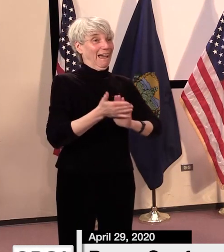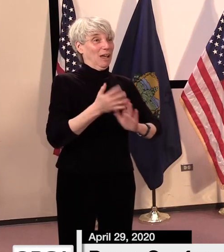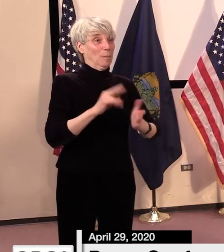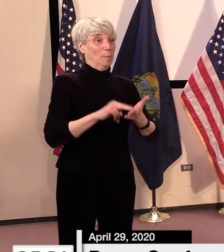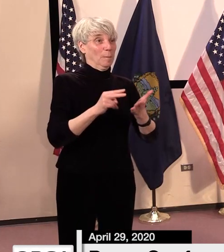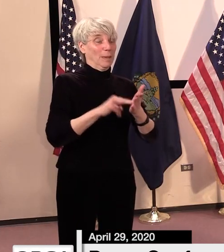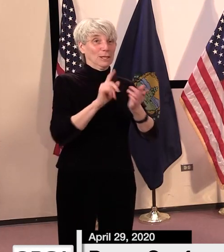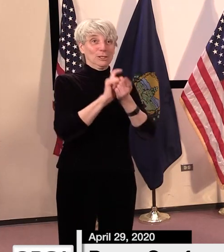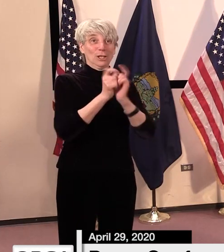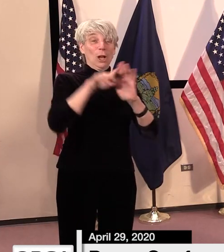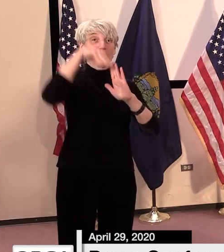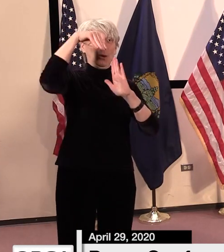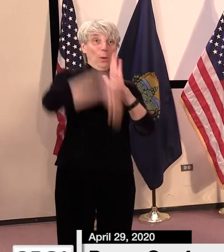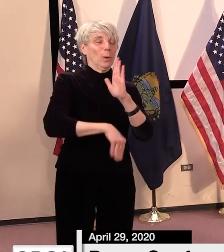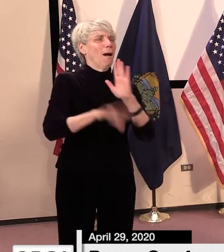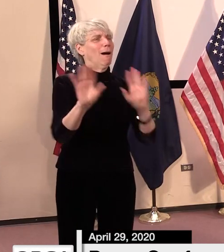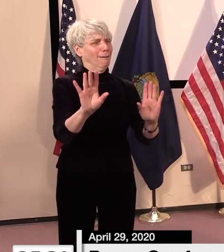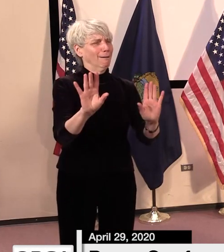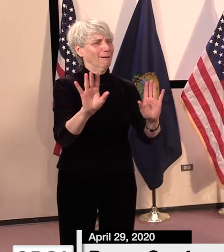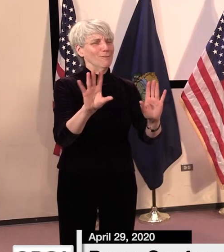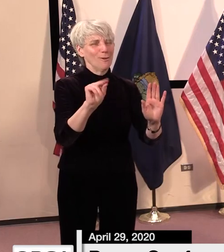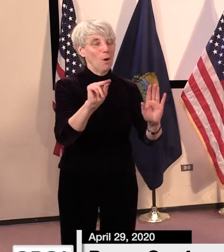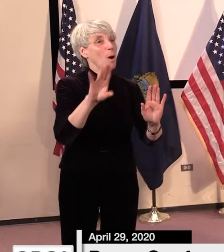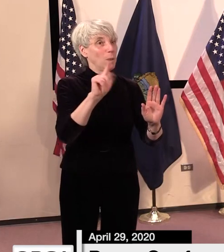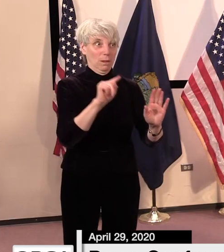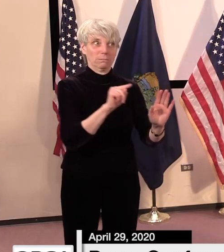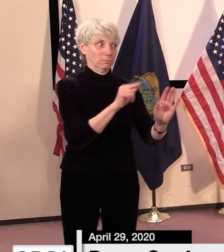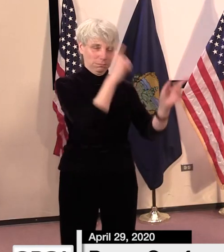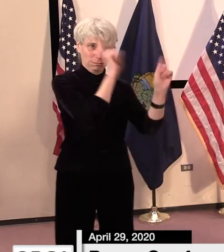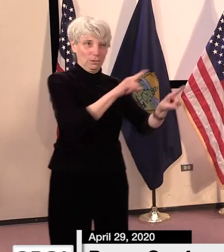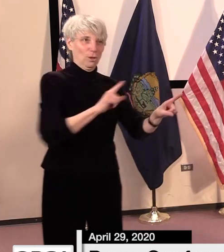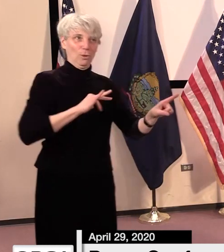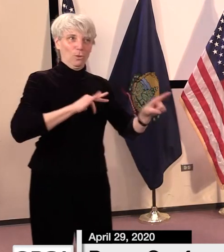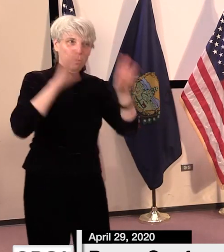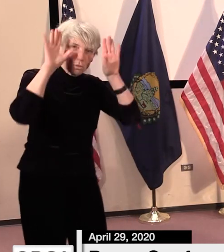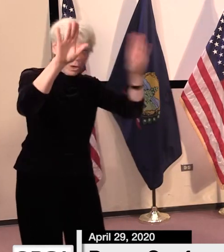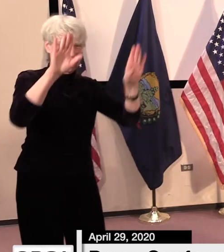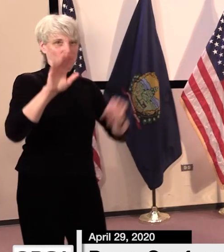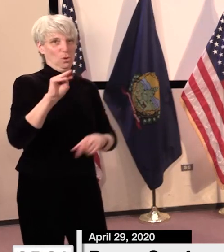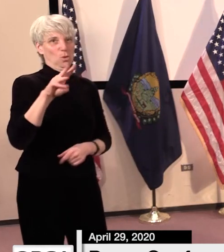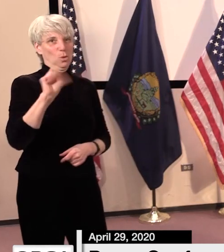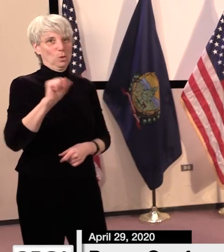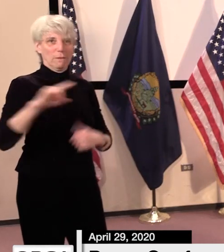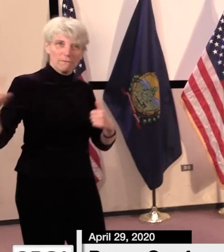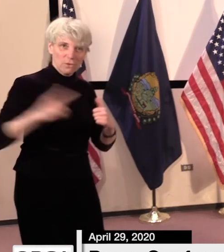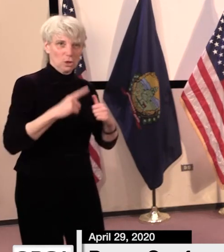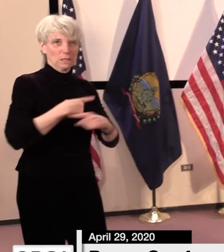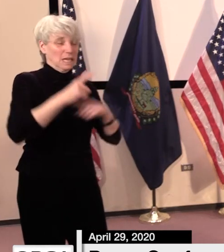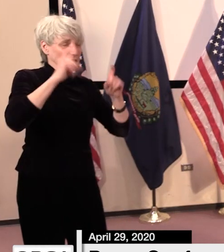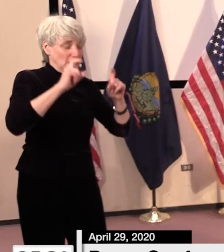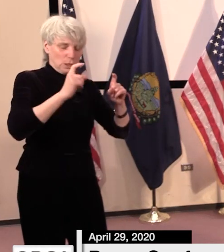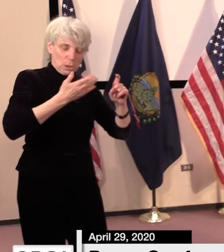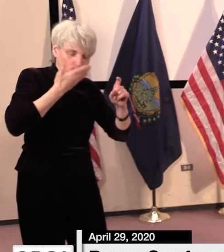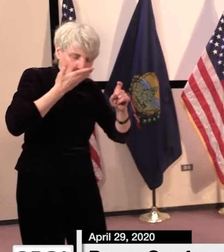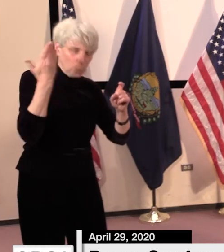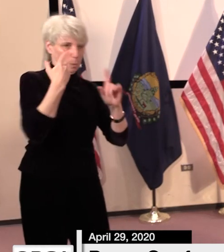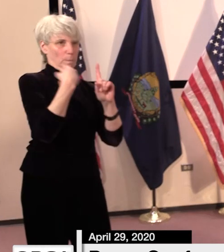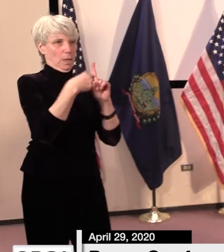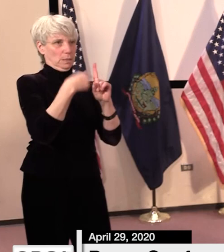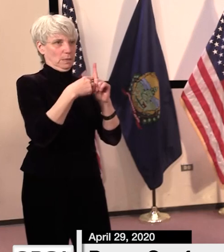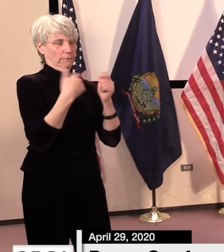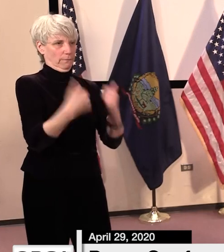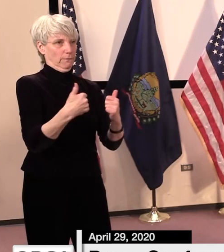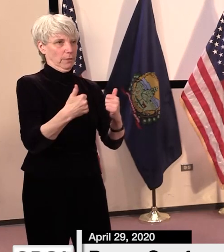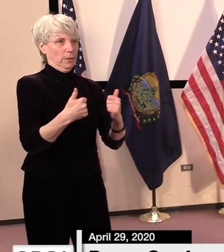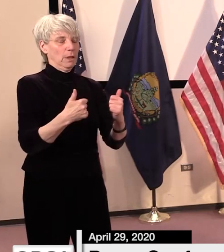lines to see where we're going. But this is great news, again, for us. And it gives me a little bit of support and comfort in